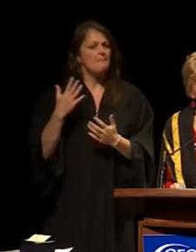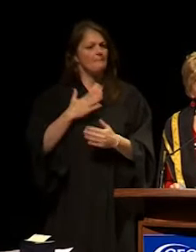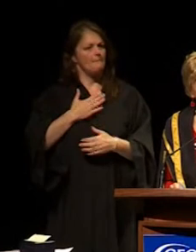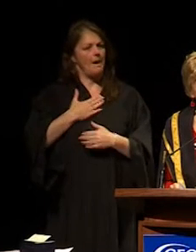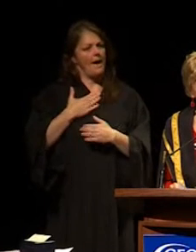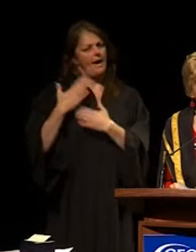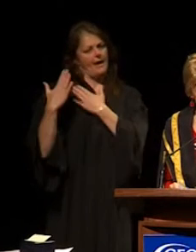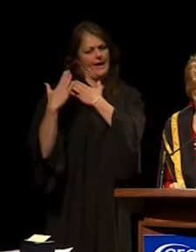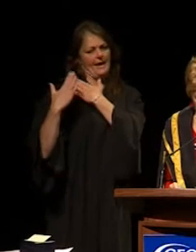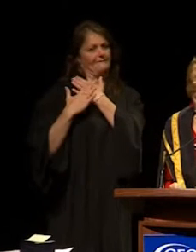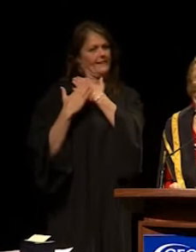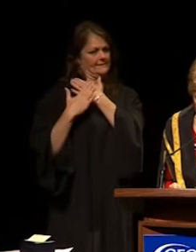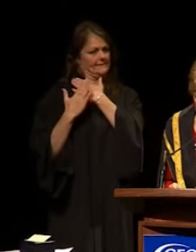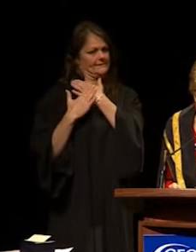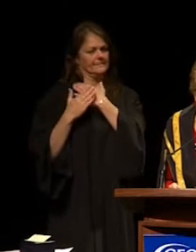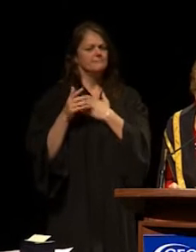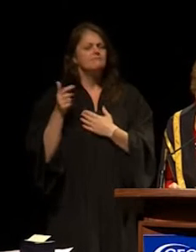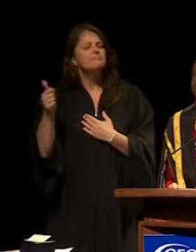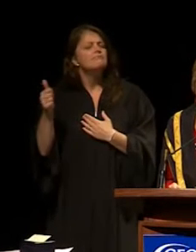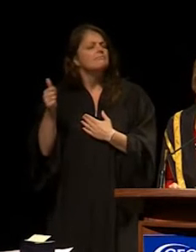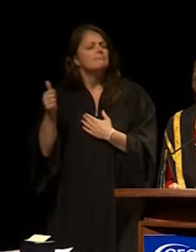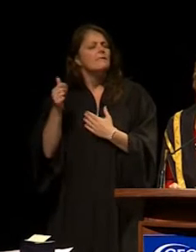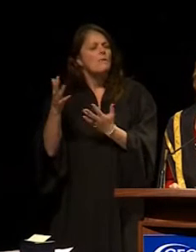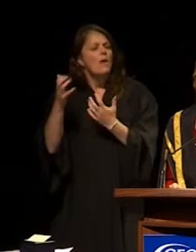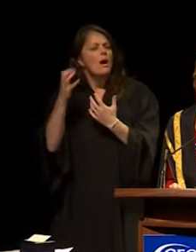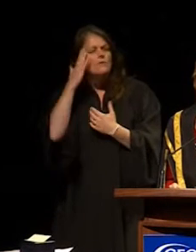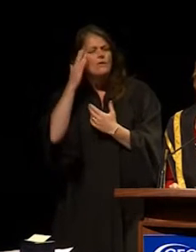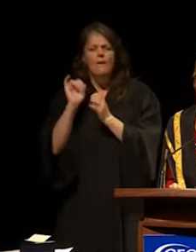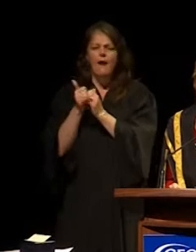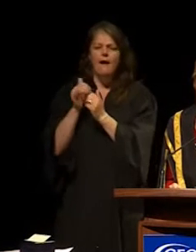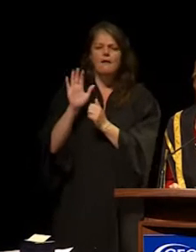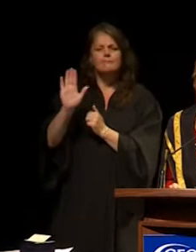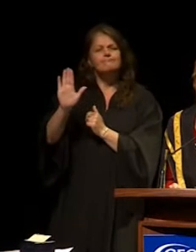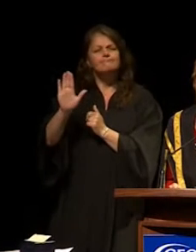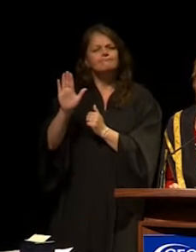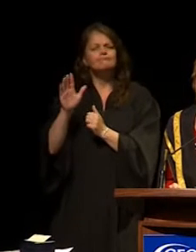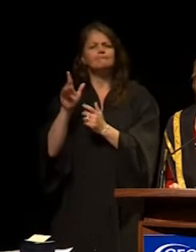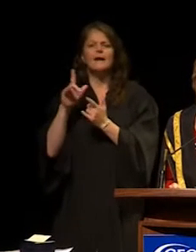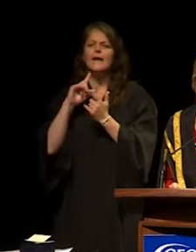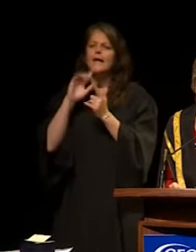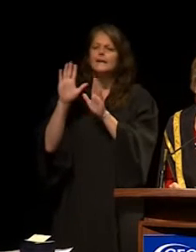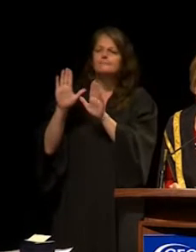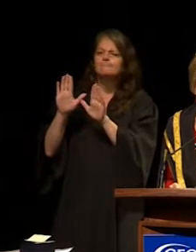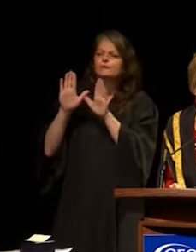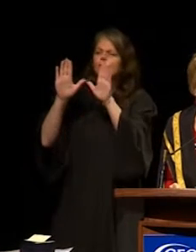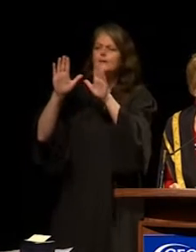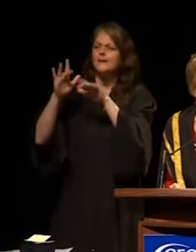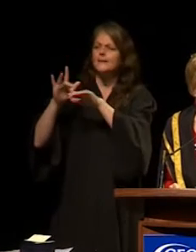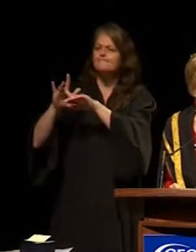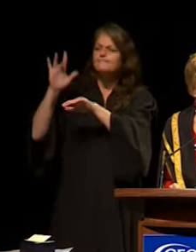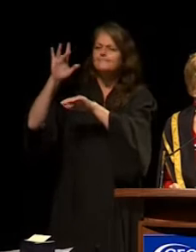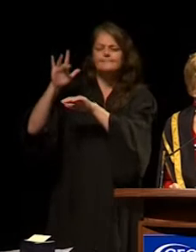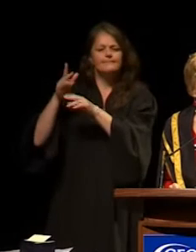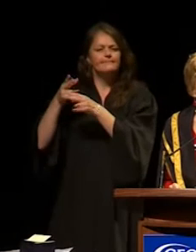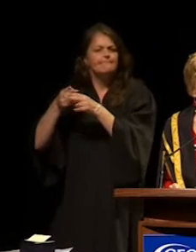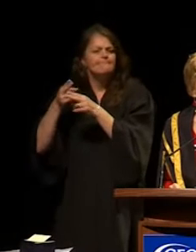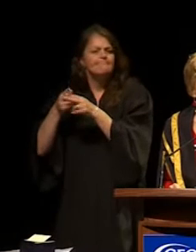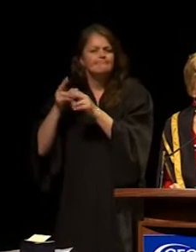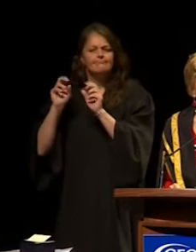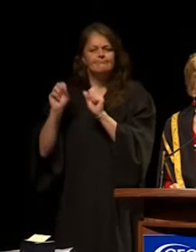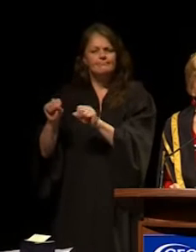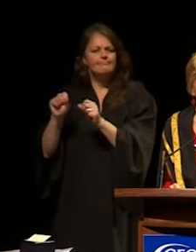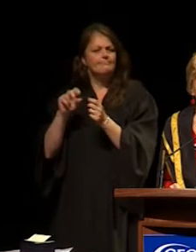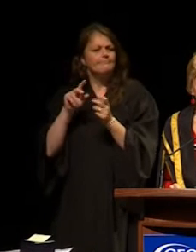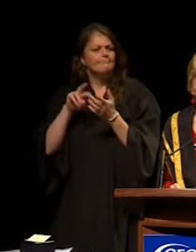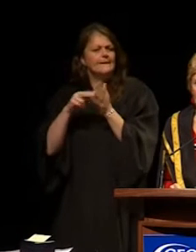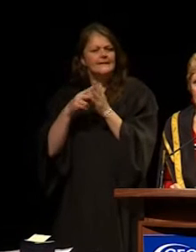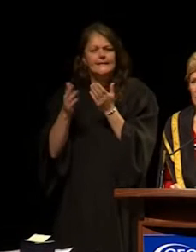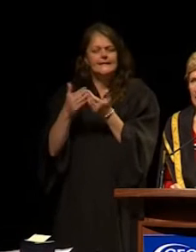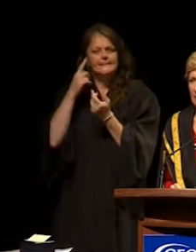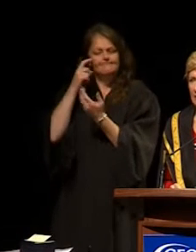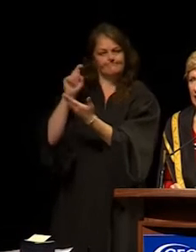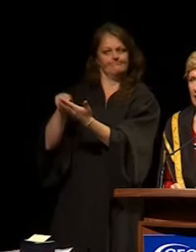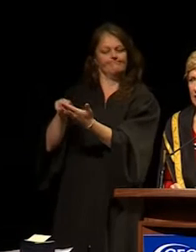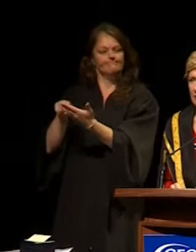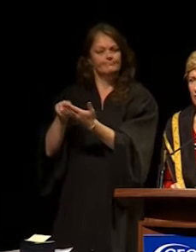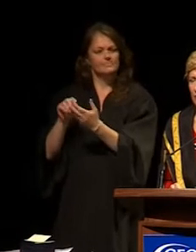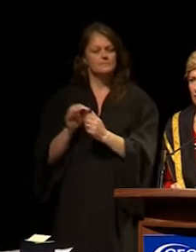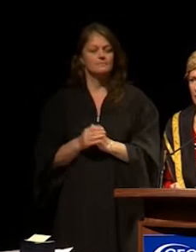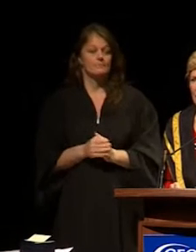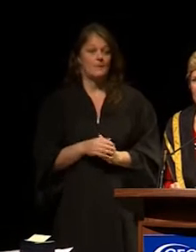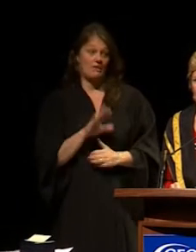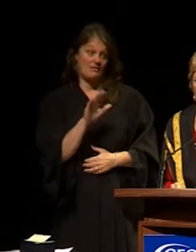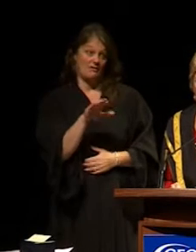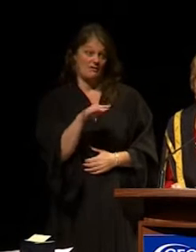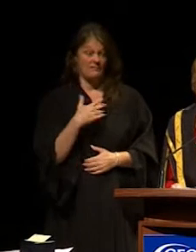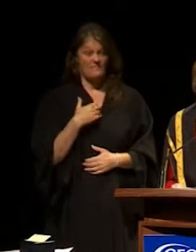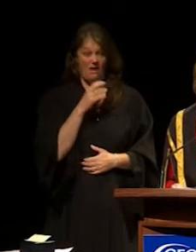be extraordinary and how to differentiate oneself from the pack. Now, I don't get asked